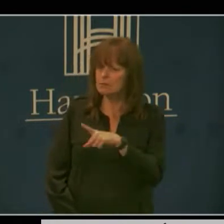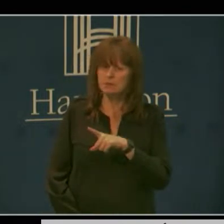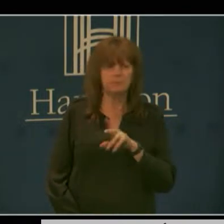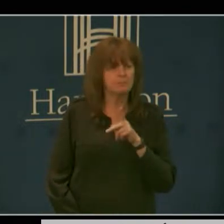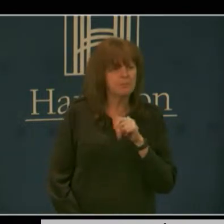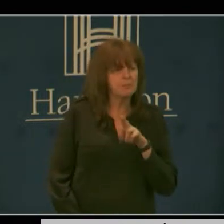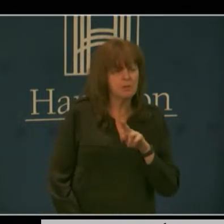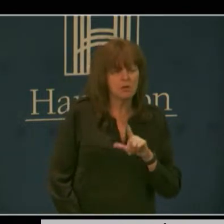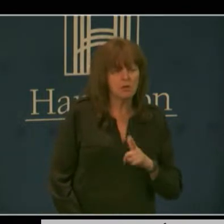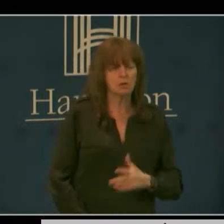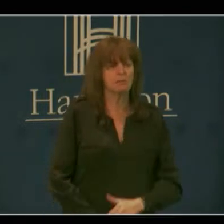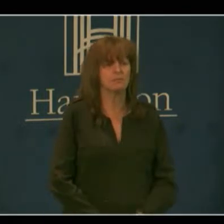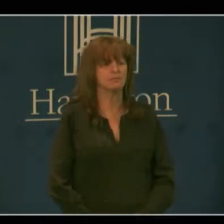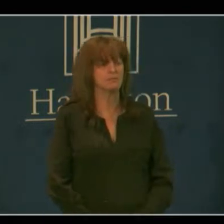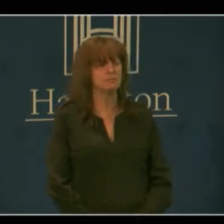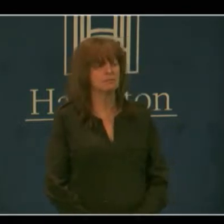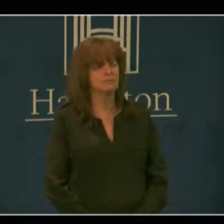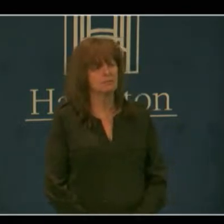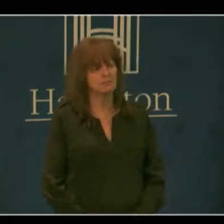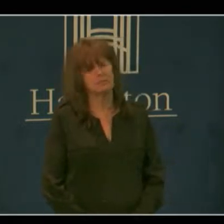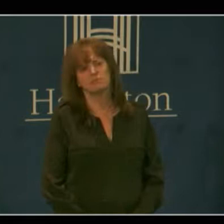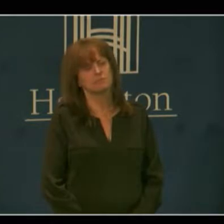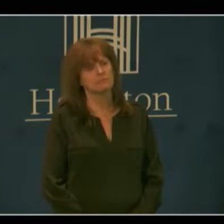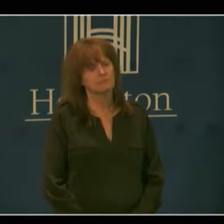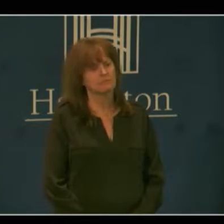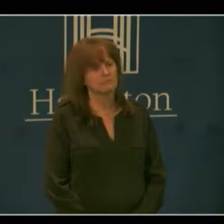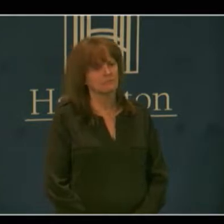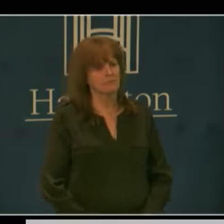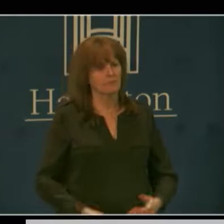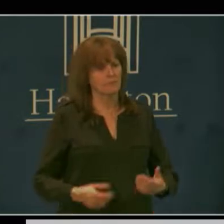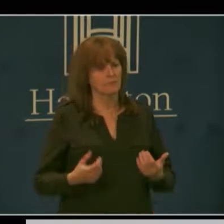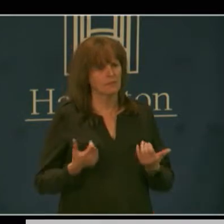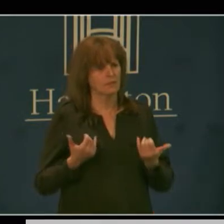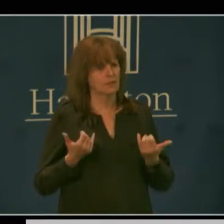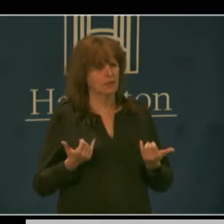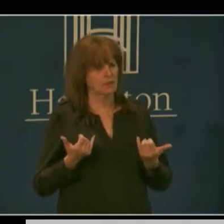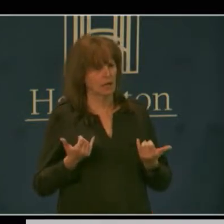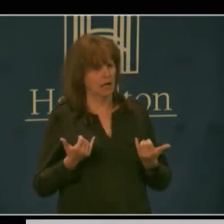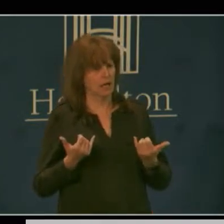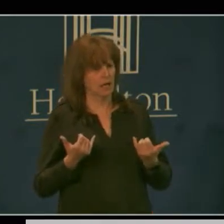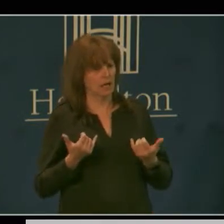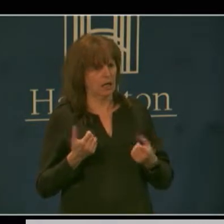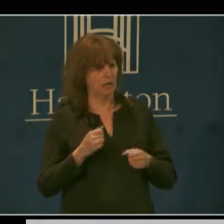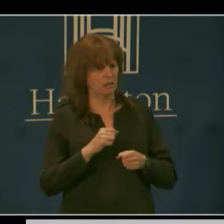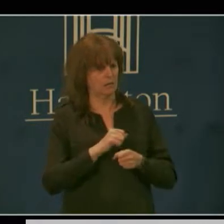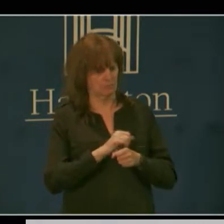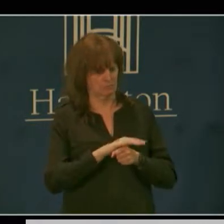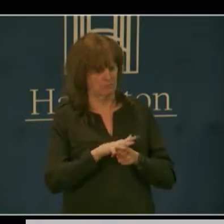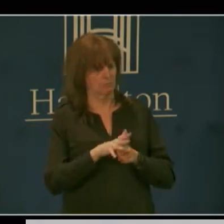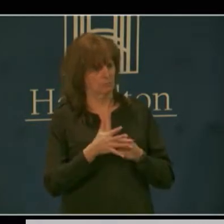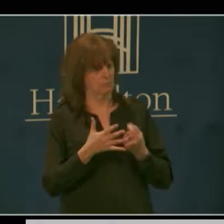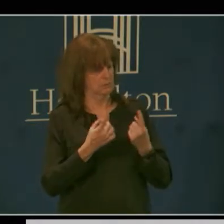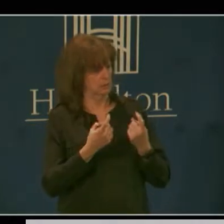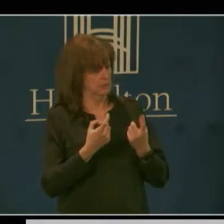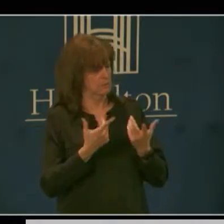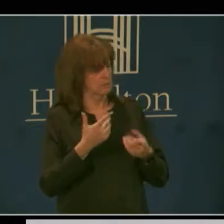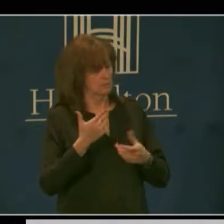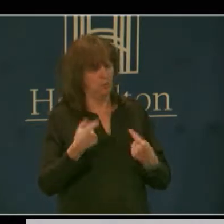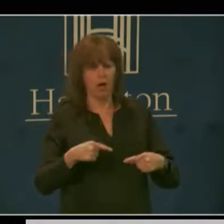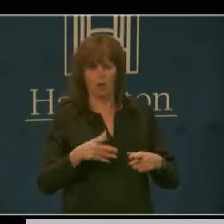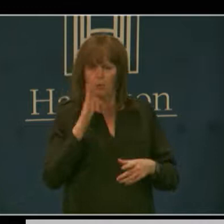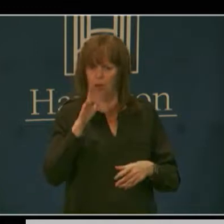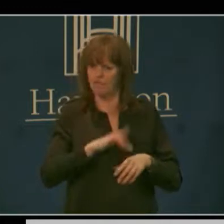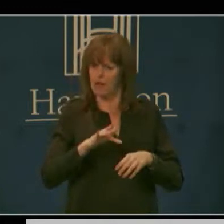of those who are just showing symptoms? Sure. Thanks, Mike. Well, I'm going to follow on my last answer to you.